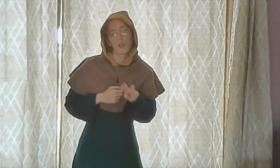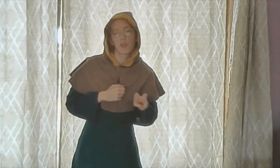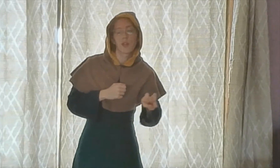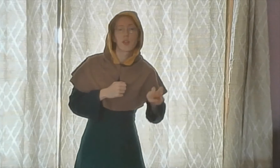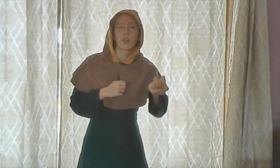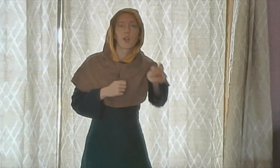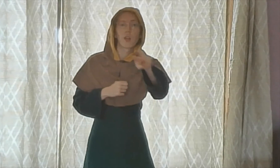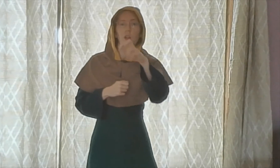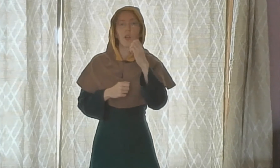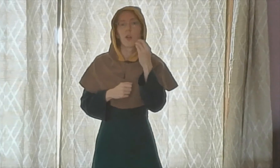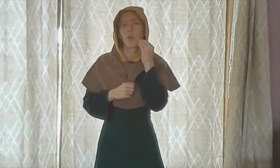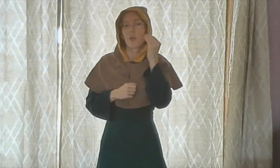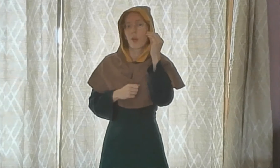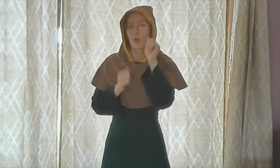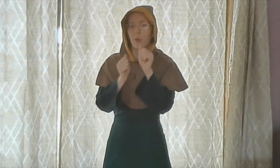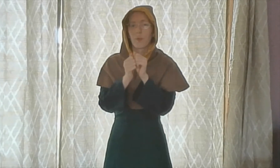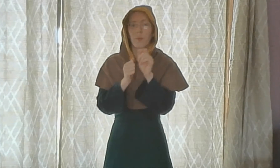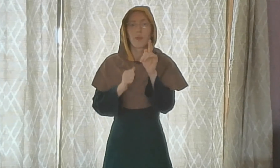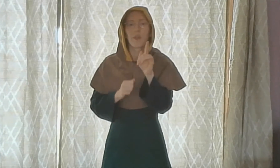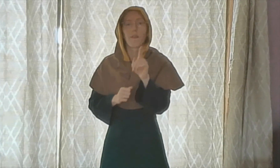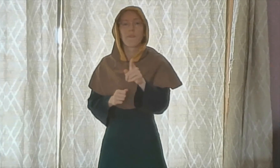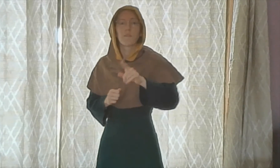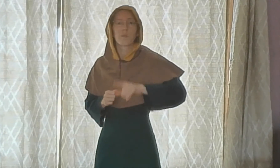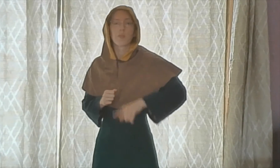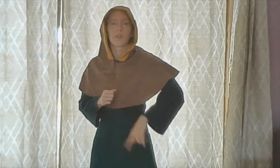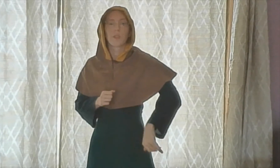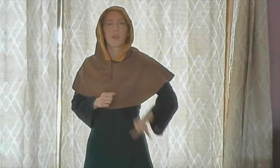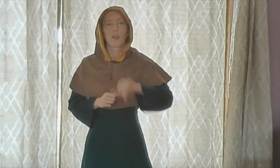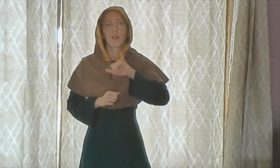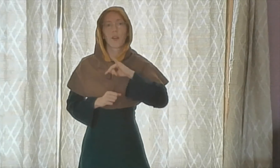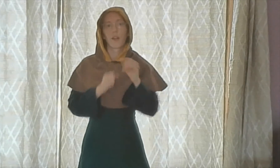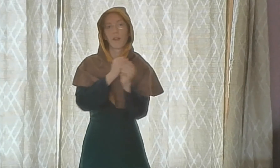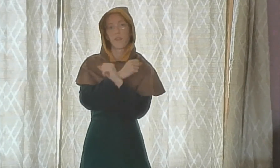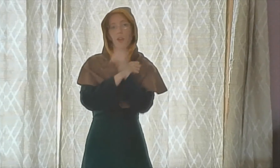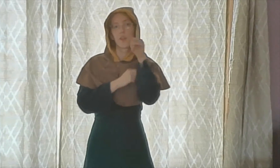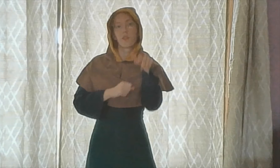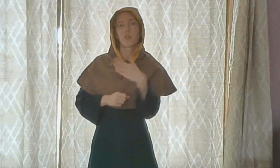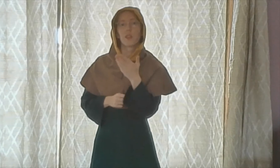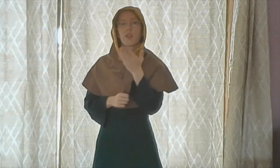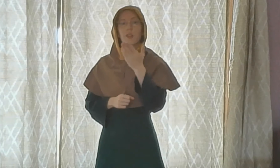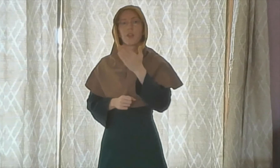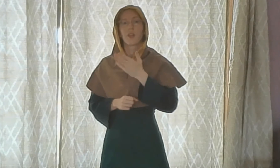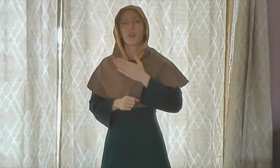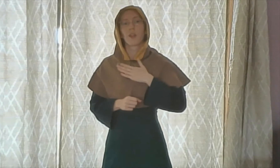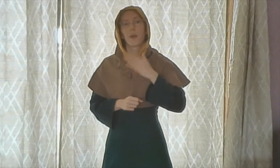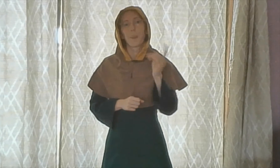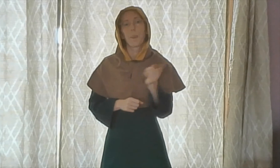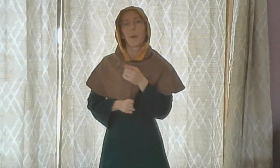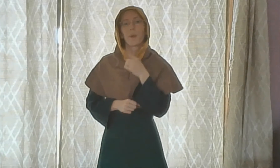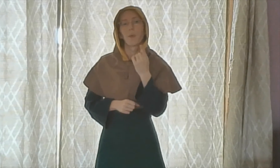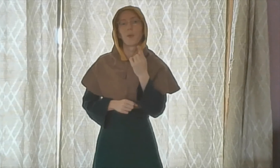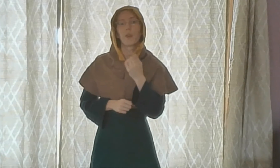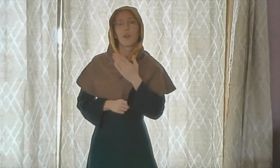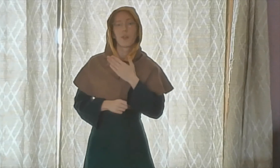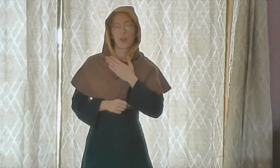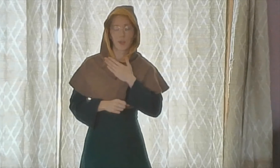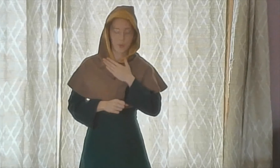carry to the one I know is mine. I fight for you, my one,